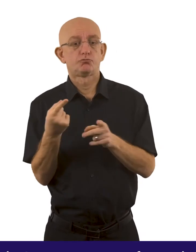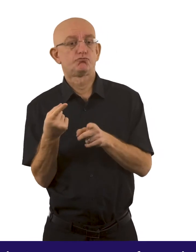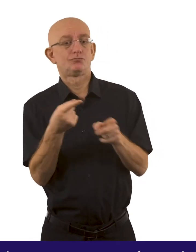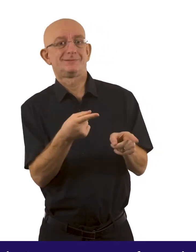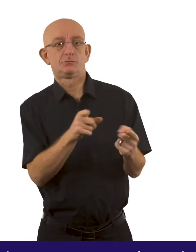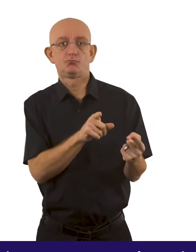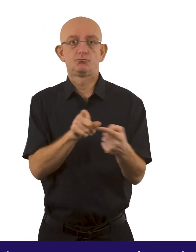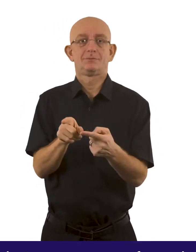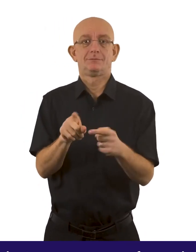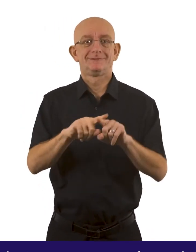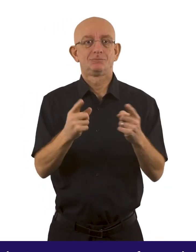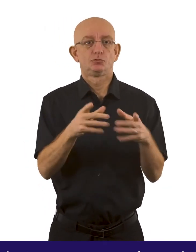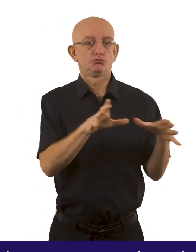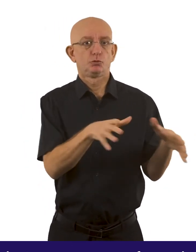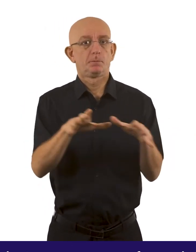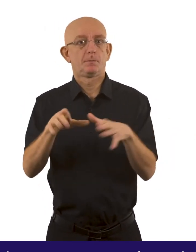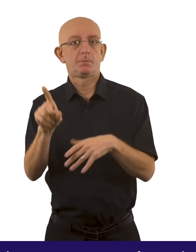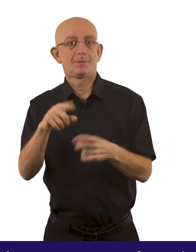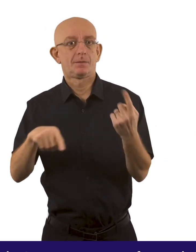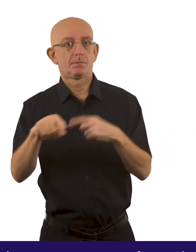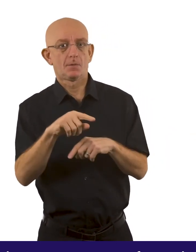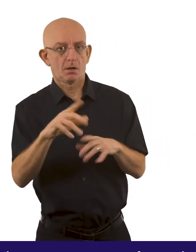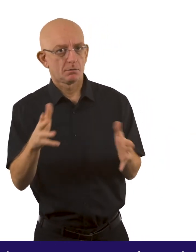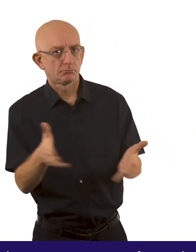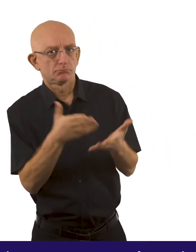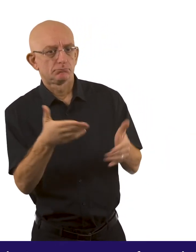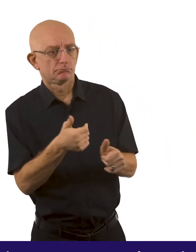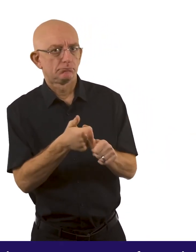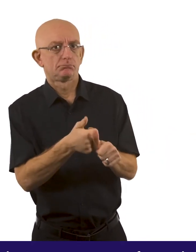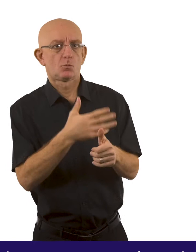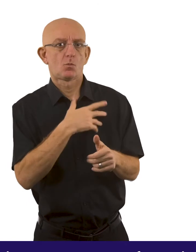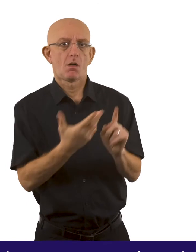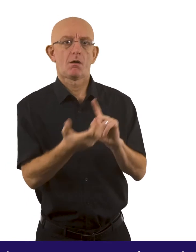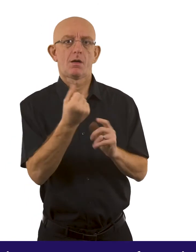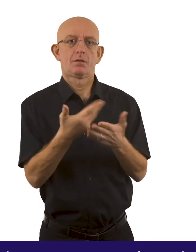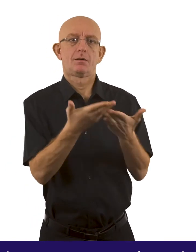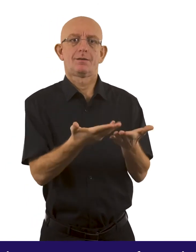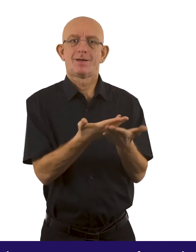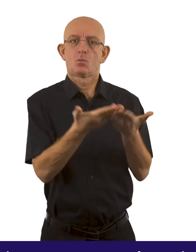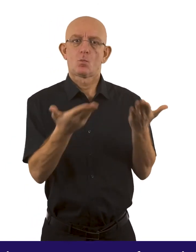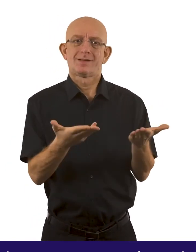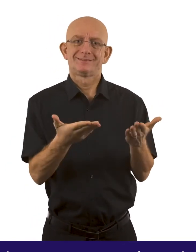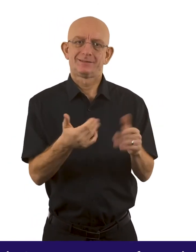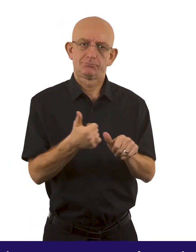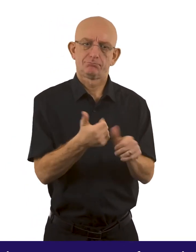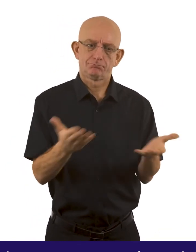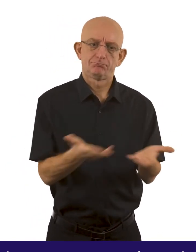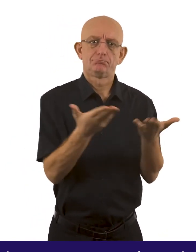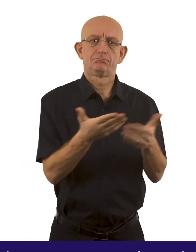Or treatment between groups of people with a view to enabling such equality to be promoted or maintained.